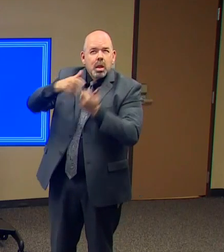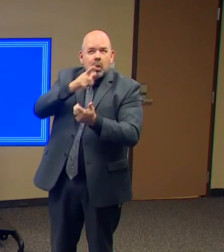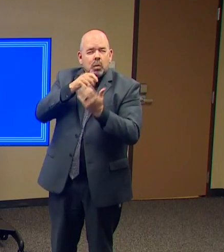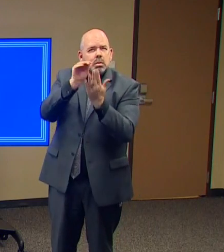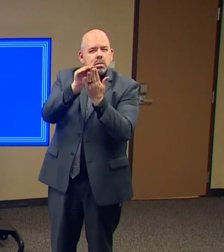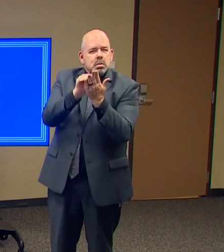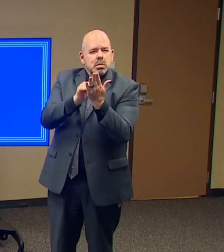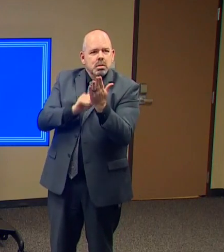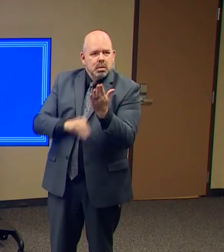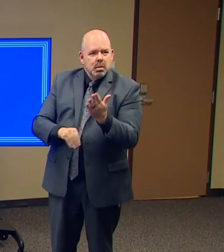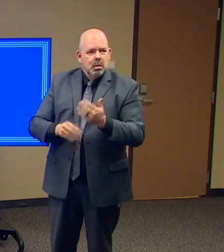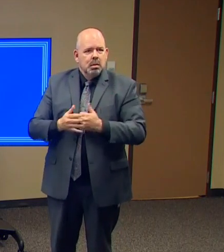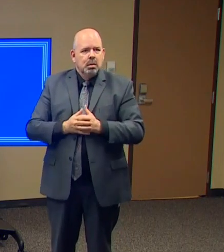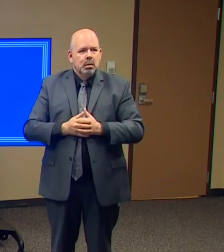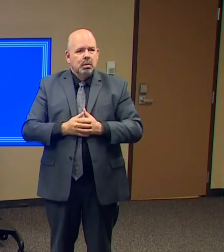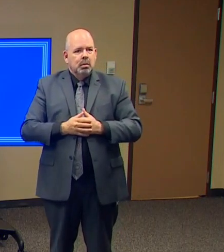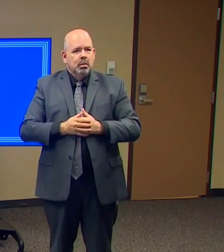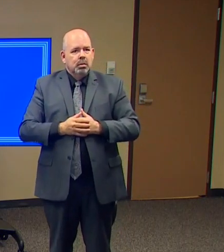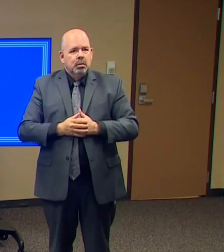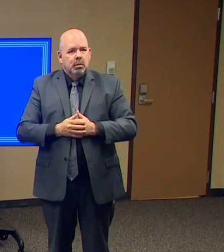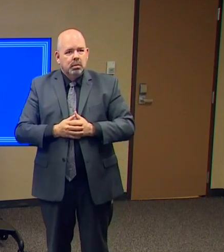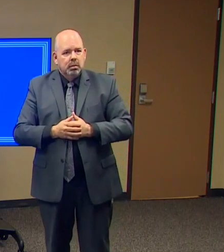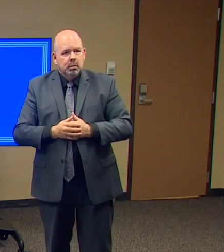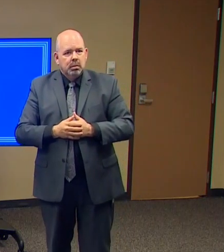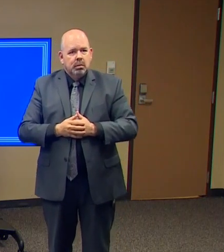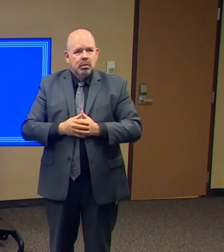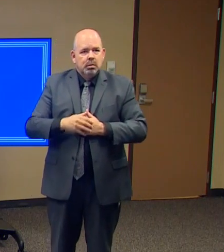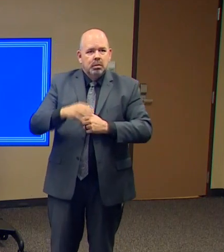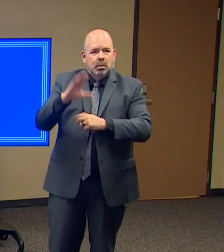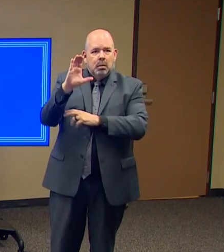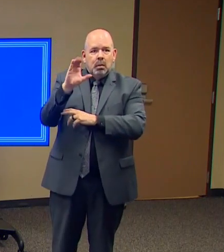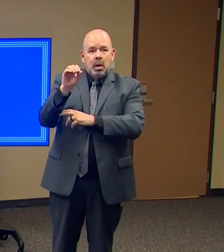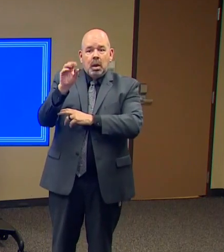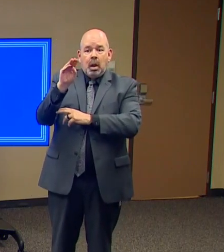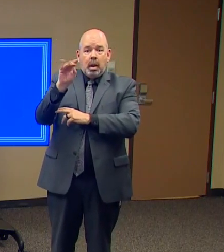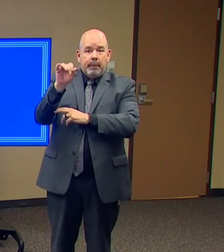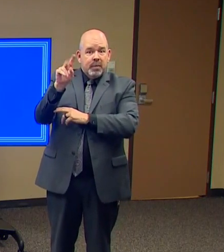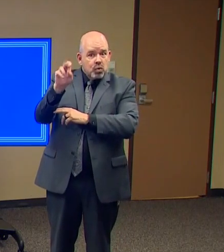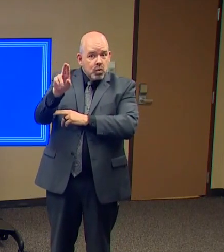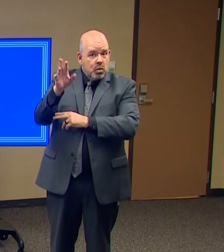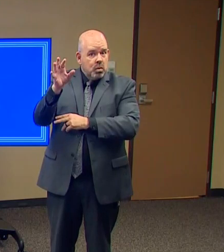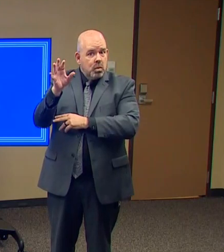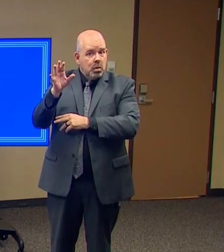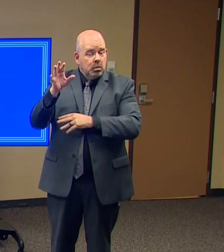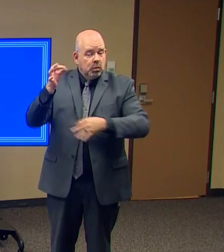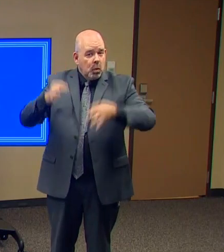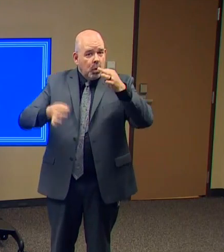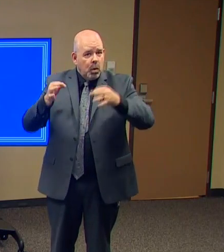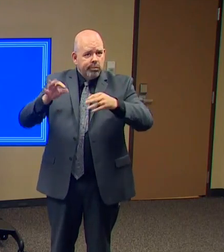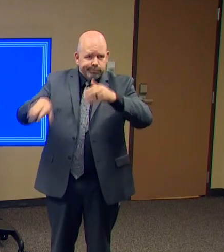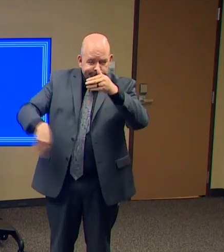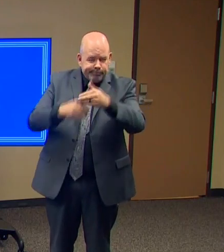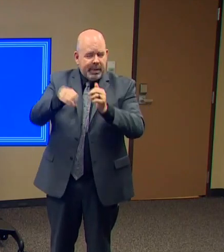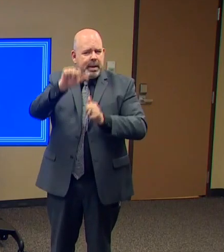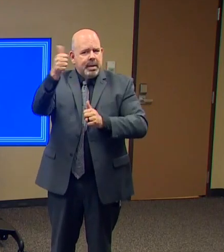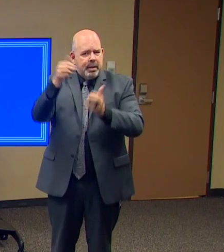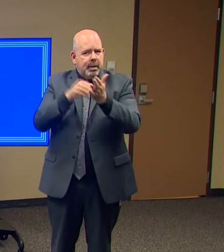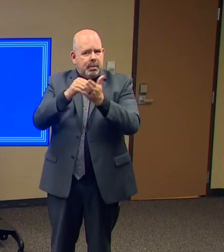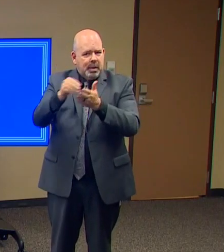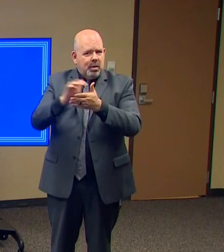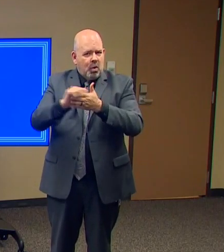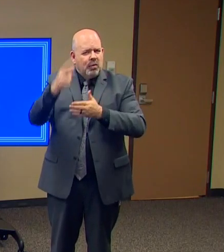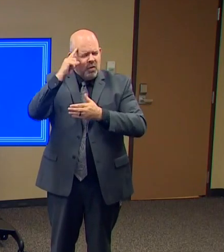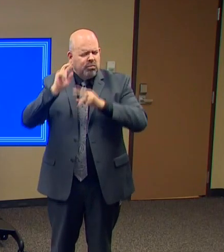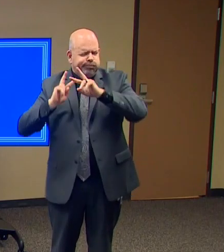Court authorized an additional $10 million for contact tracers, and Dr. Wong and his team are working very hard